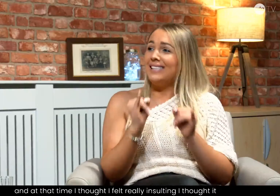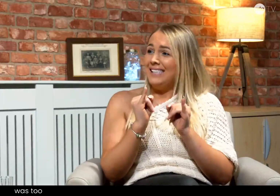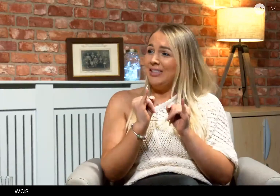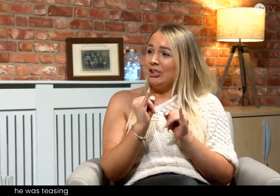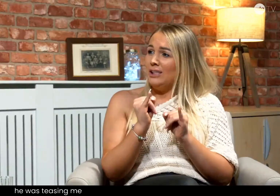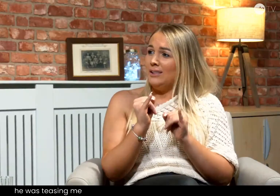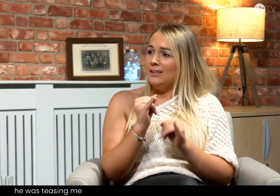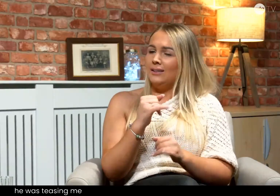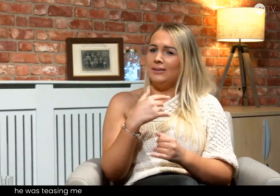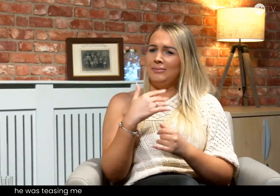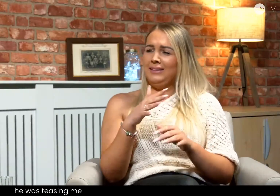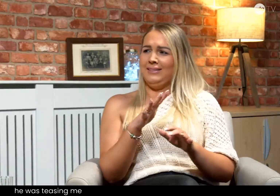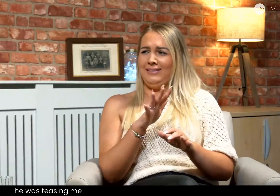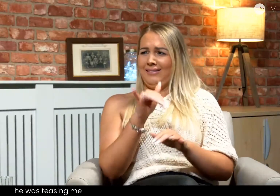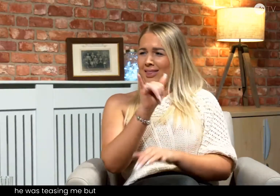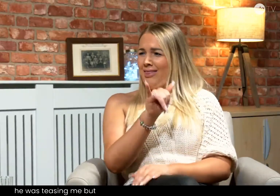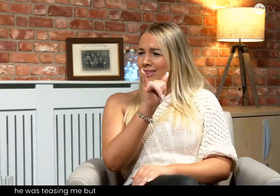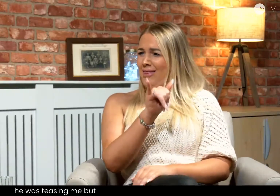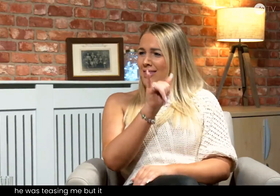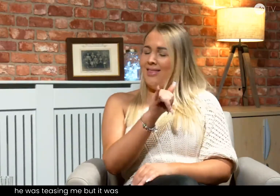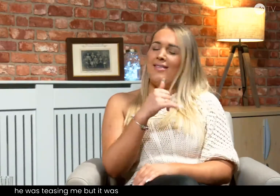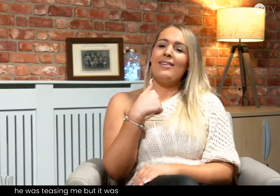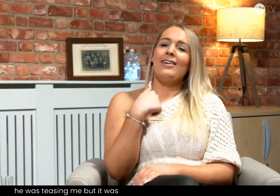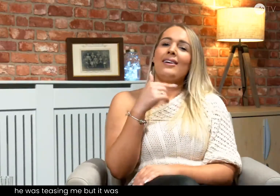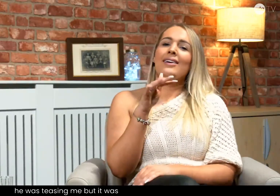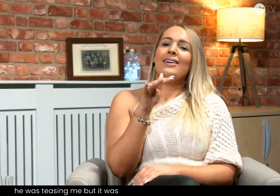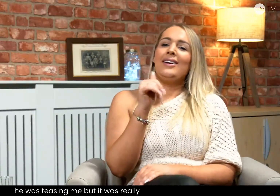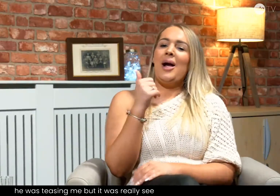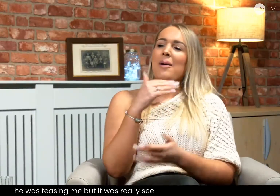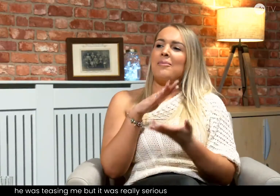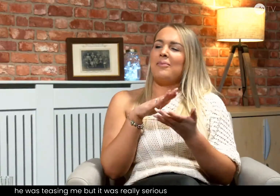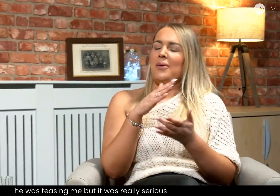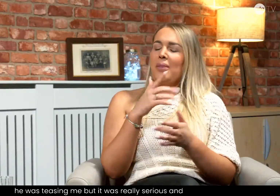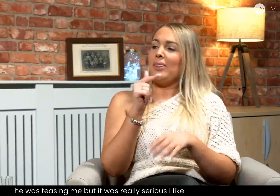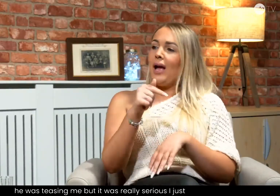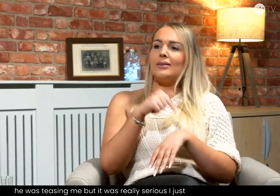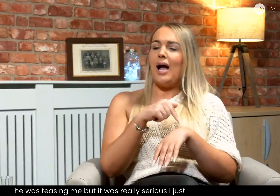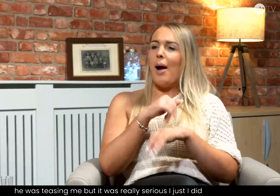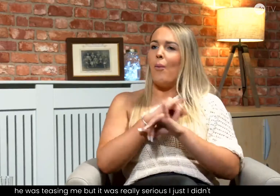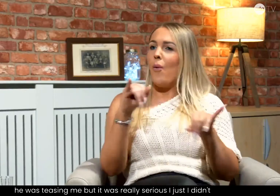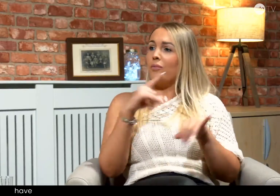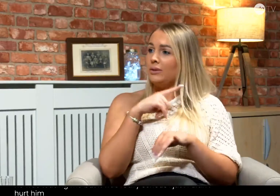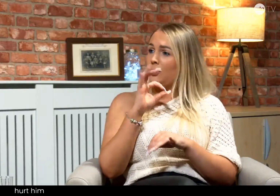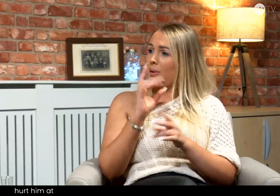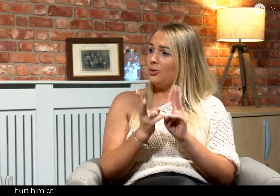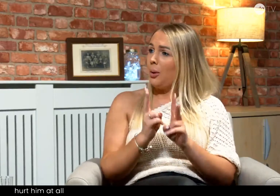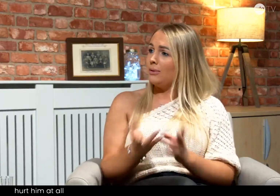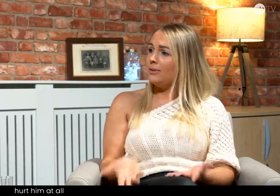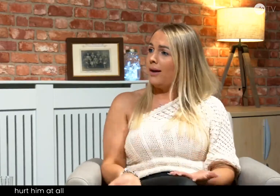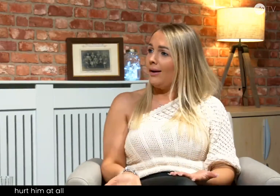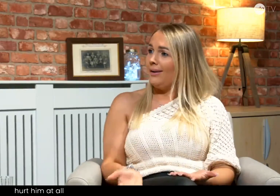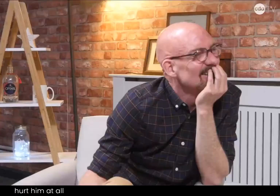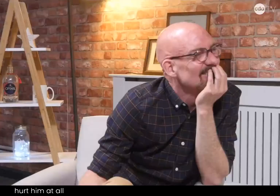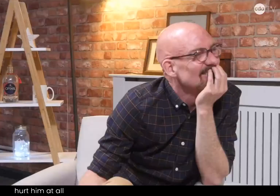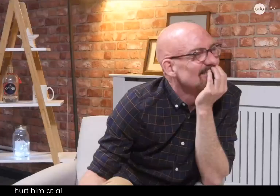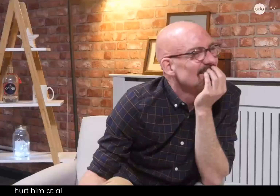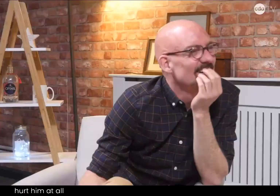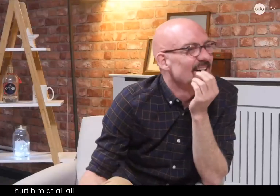But it was really serious, and I didn't trust him at all. But of course, it was awful because there was